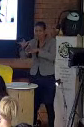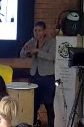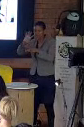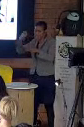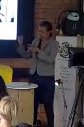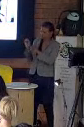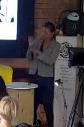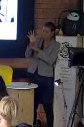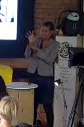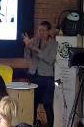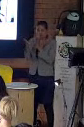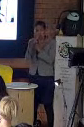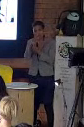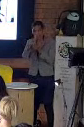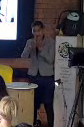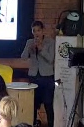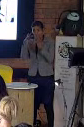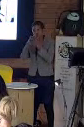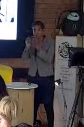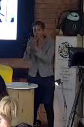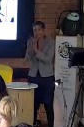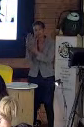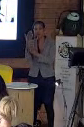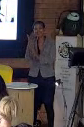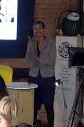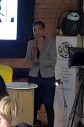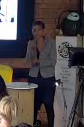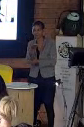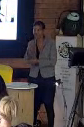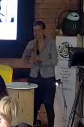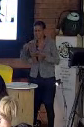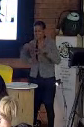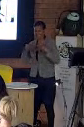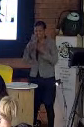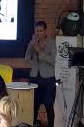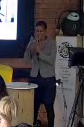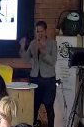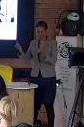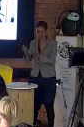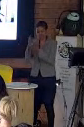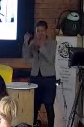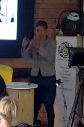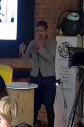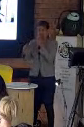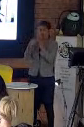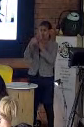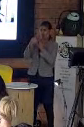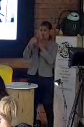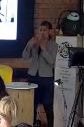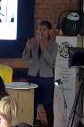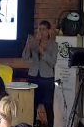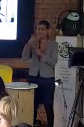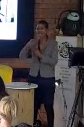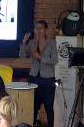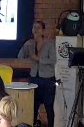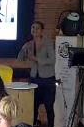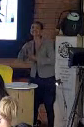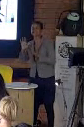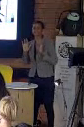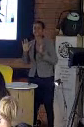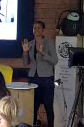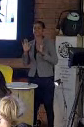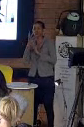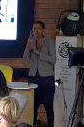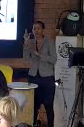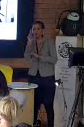and that it was more striking to draw monochrome. And then for the